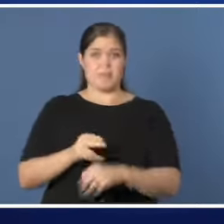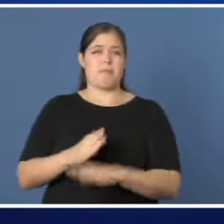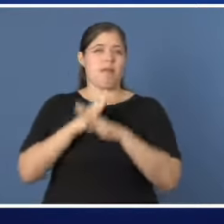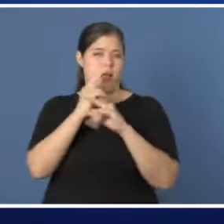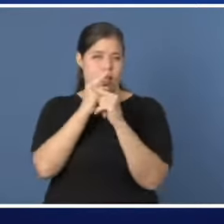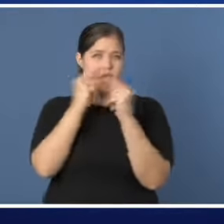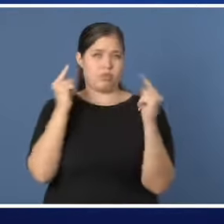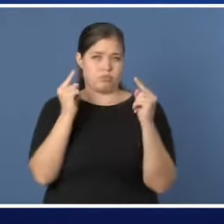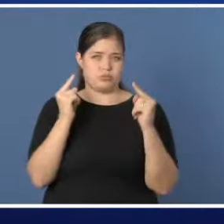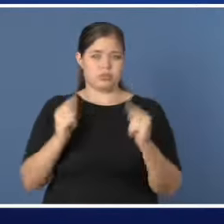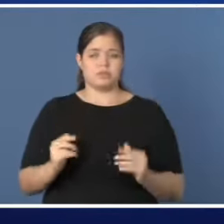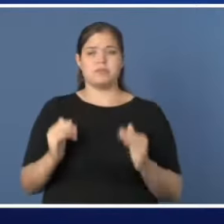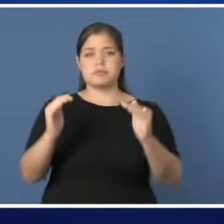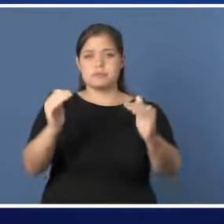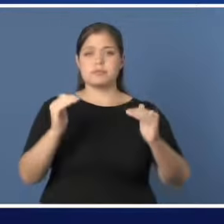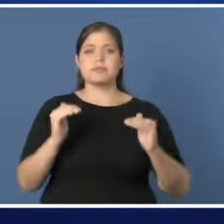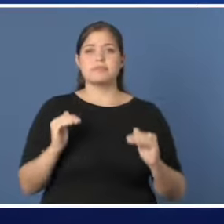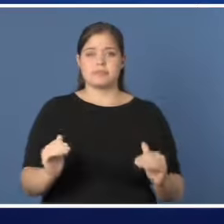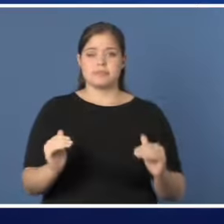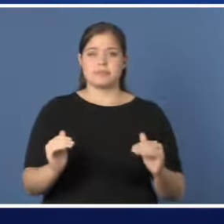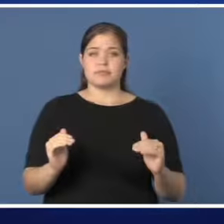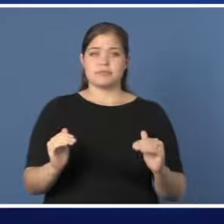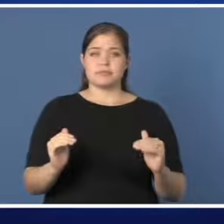hypoallergenic adhesive tape,